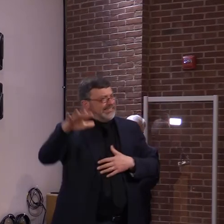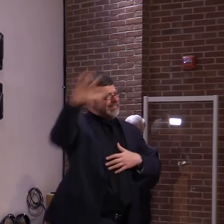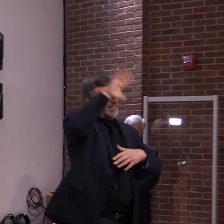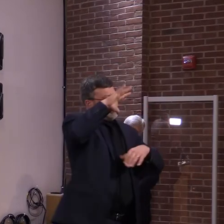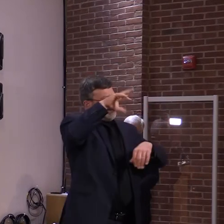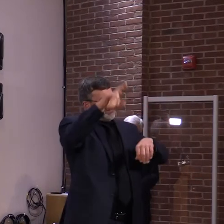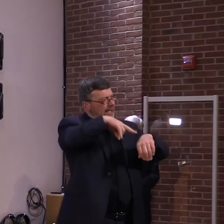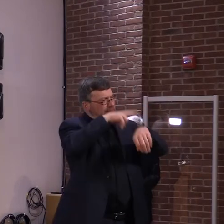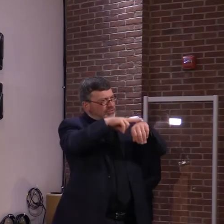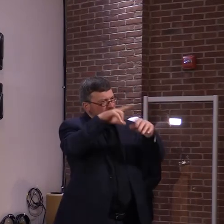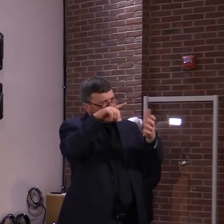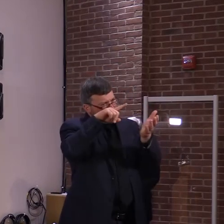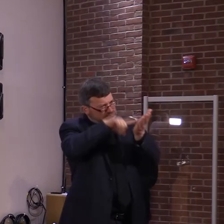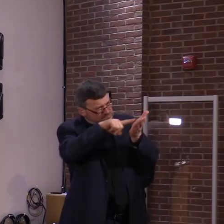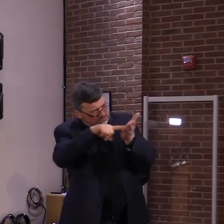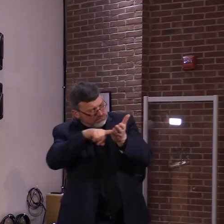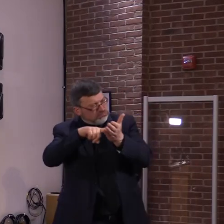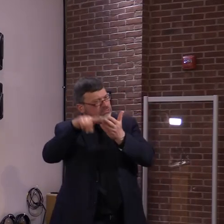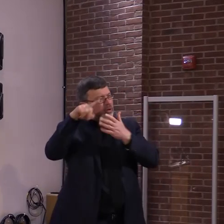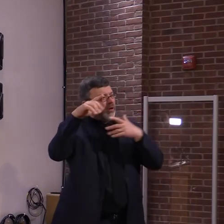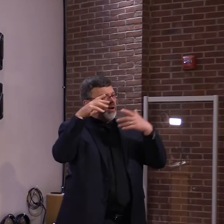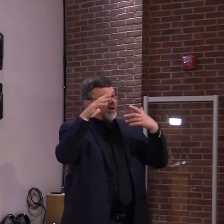guideline-setting organizations,